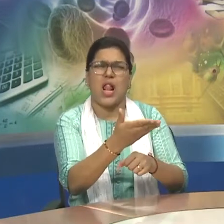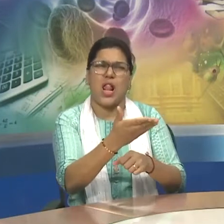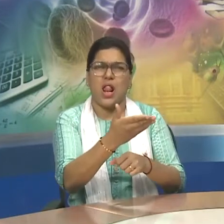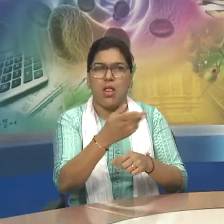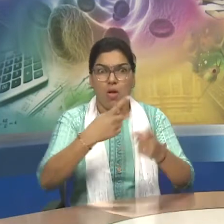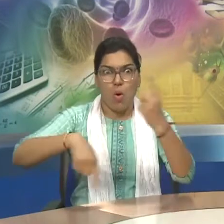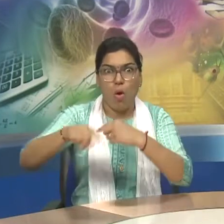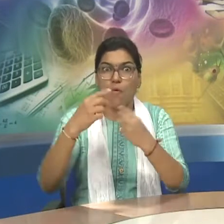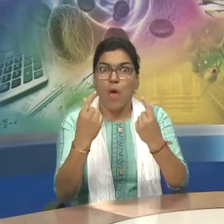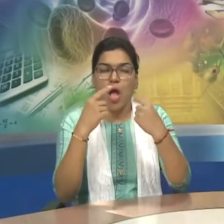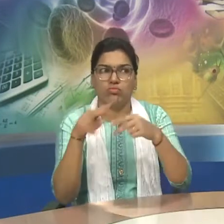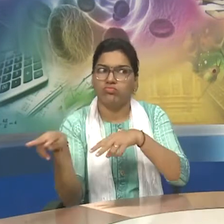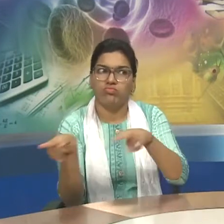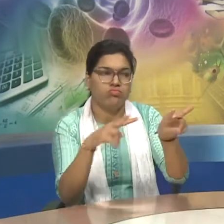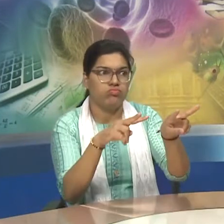in Jaipur